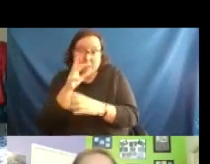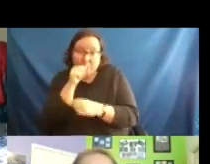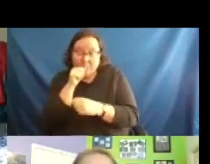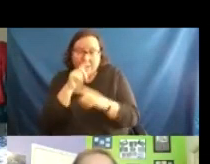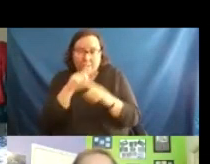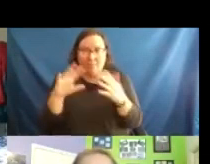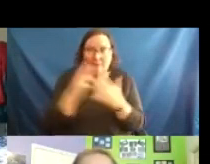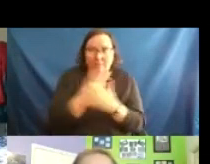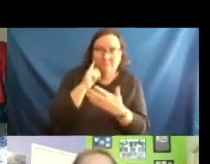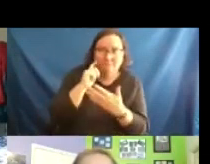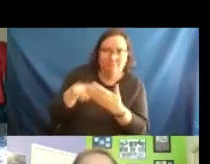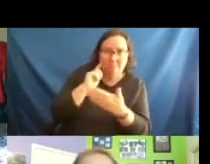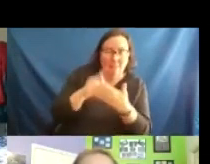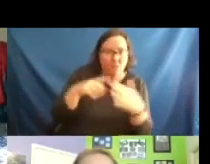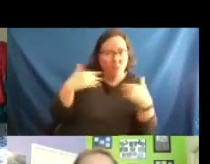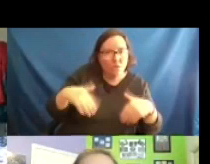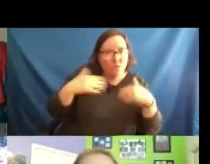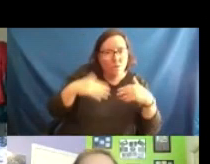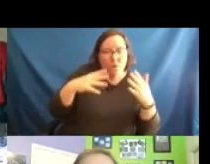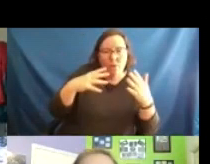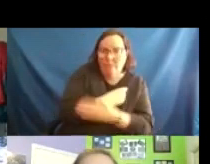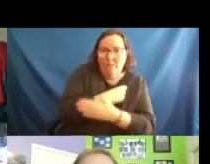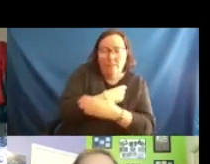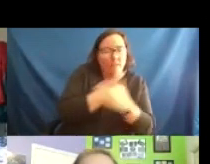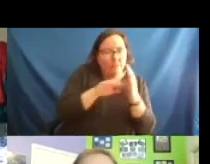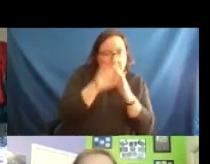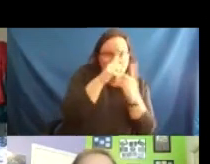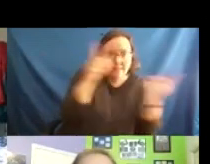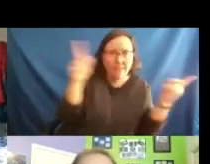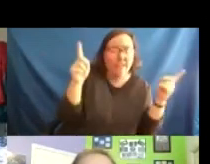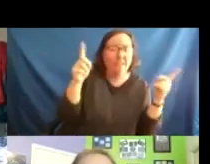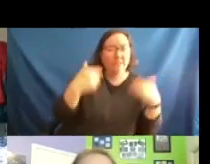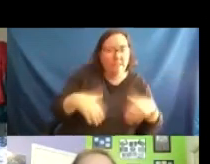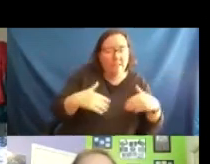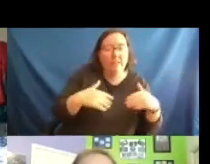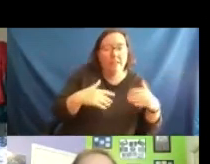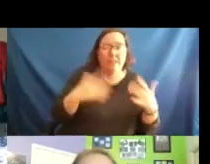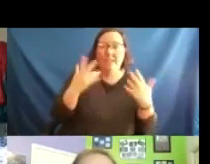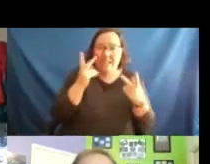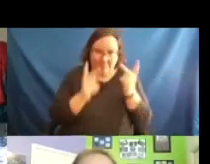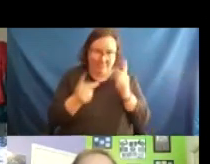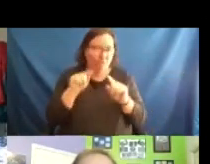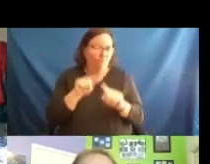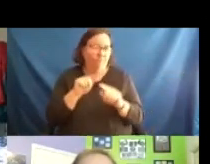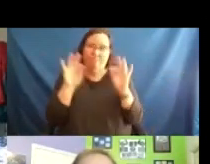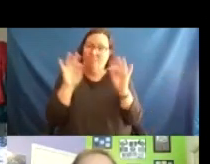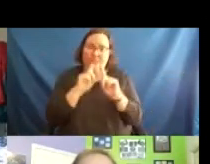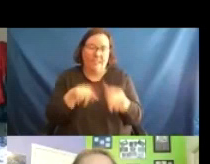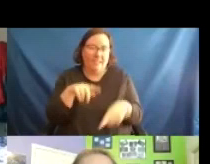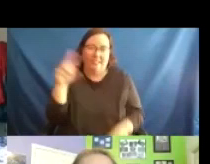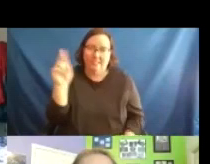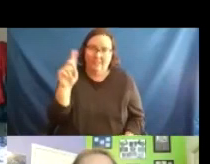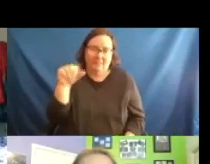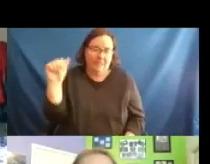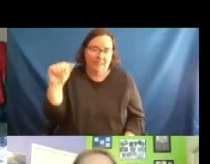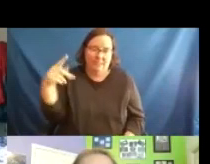diversity of learning and the grit needed to achieve academic success? I see now that Delta Alpha Pi is one of the answers to that question.